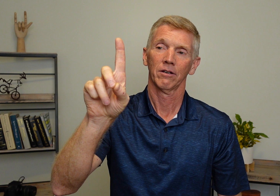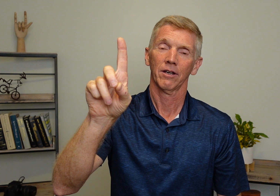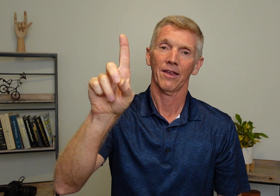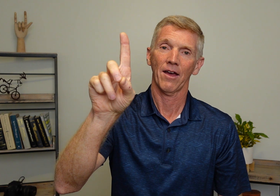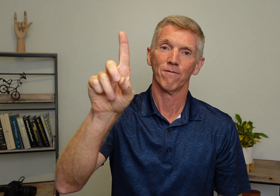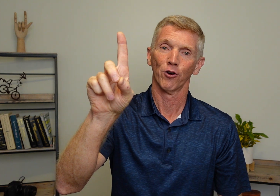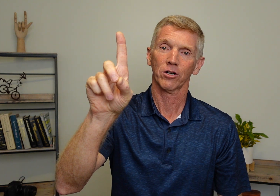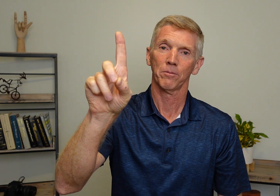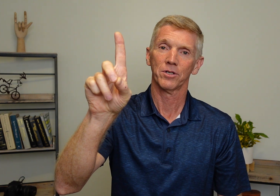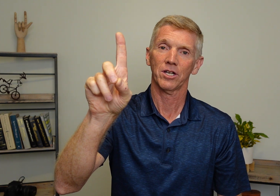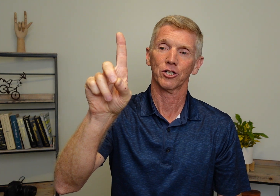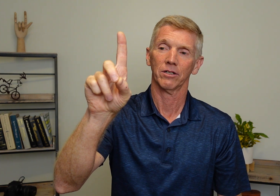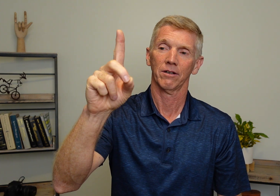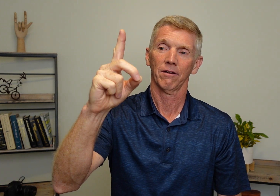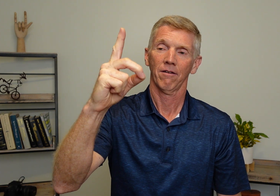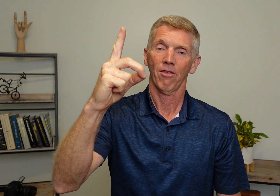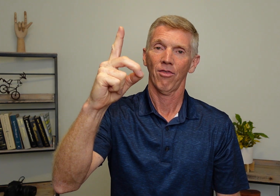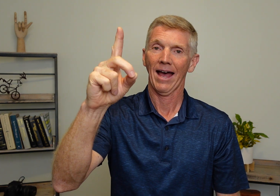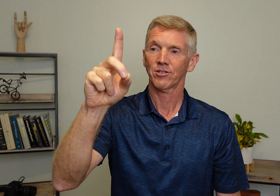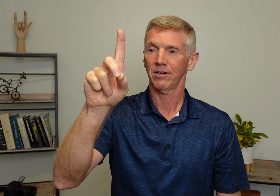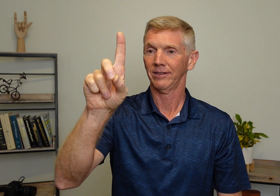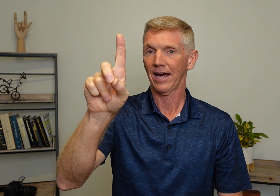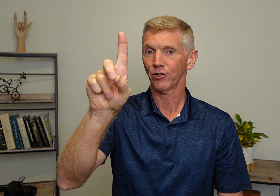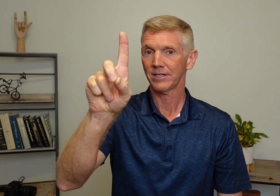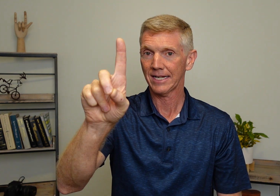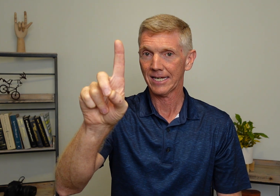in that vertical position. That's a letter D.